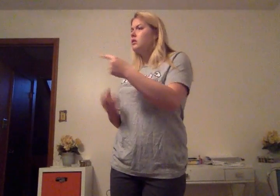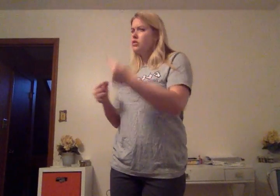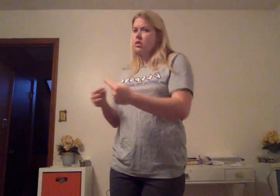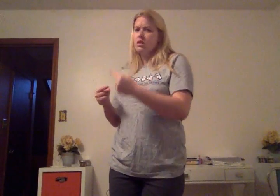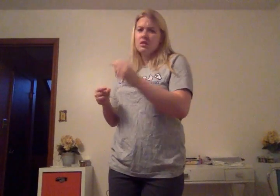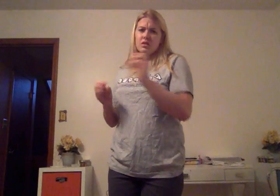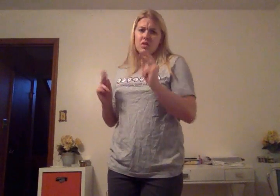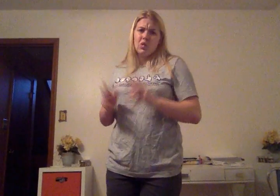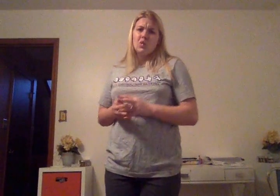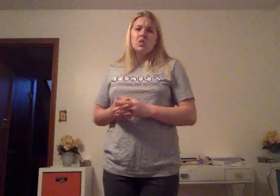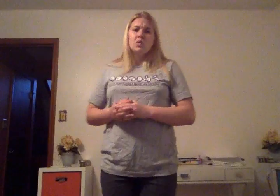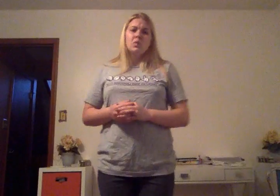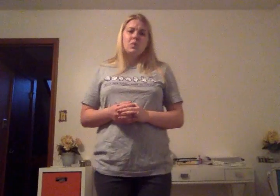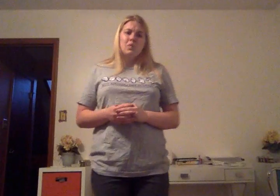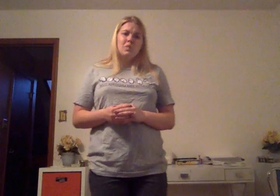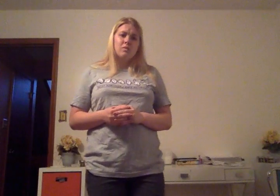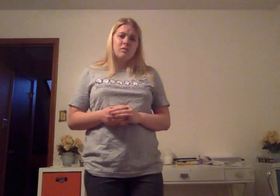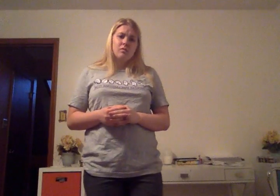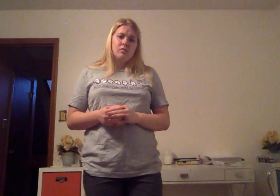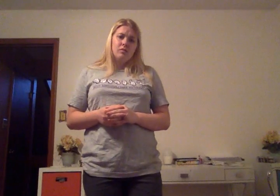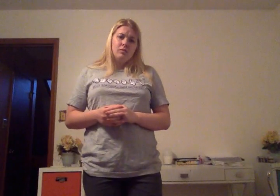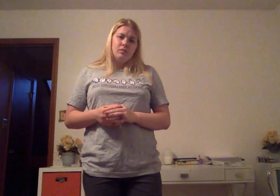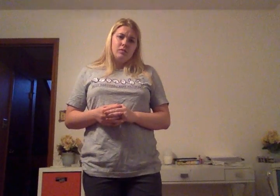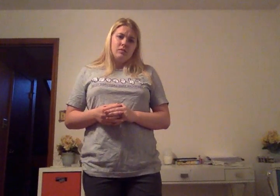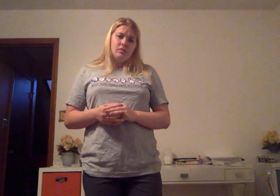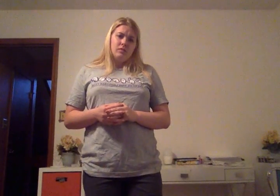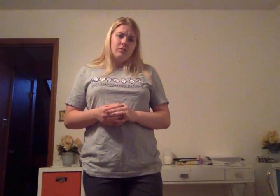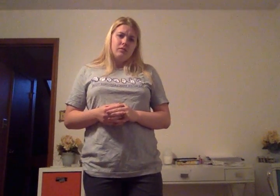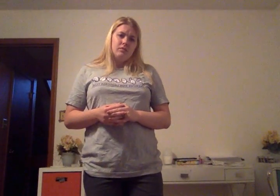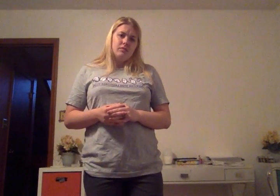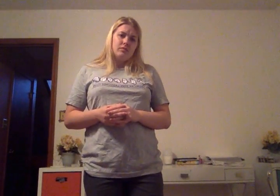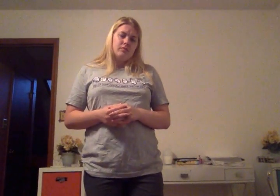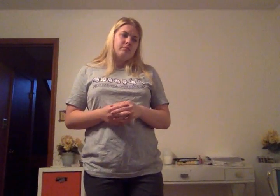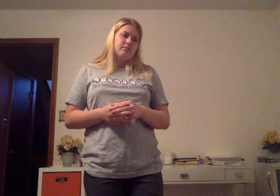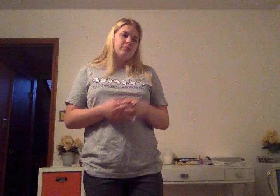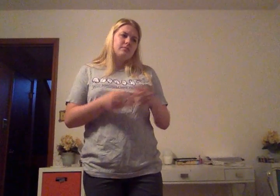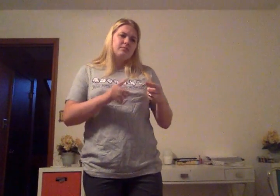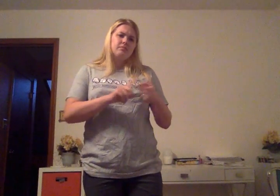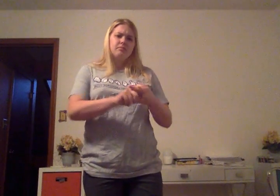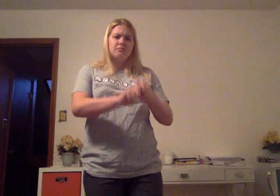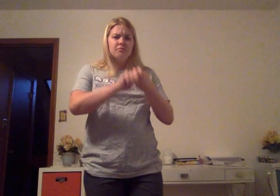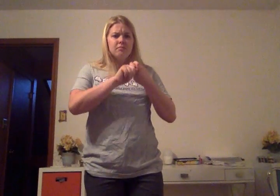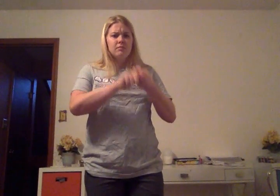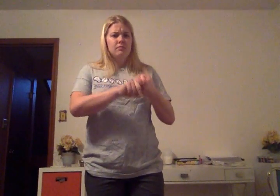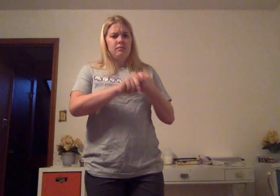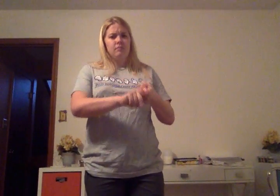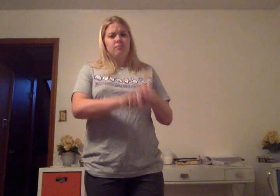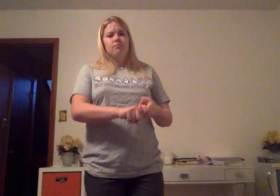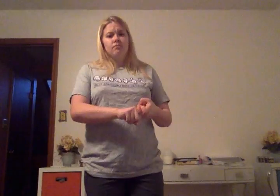That's why I'm so fortunate that it was one of my best friends that I got to experience this with. And we actually met